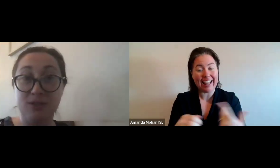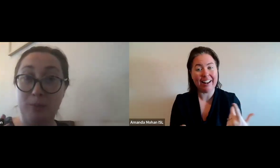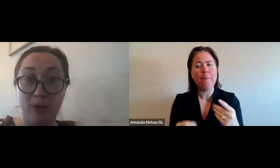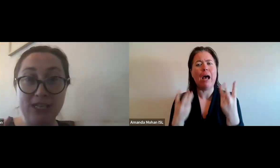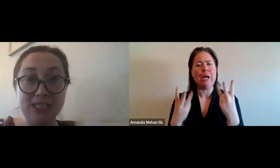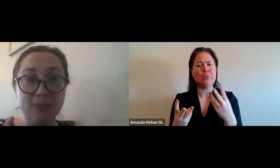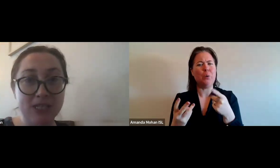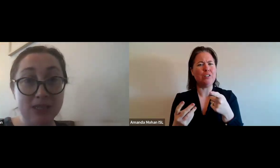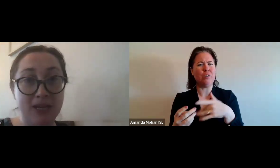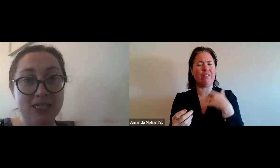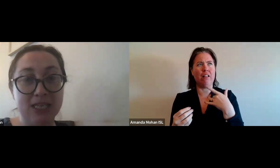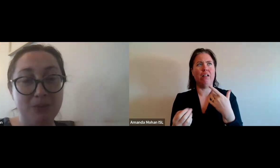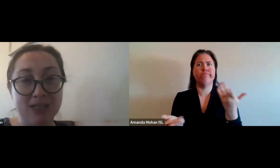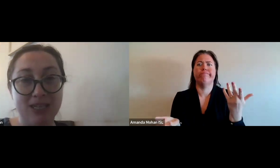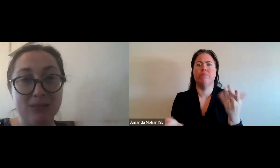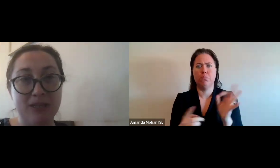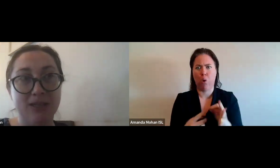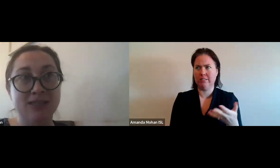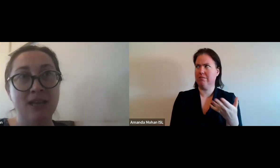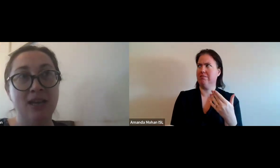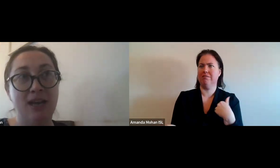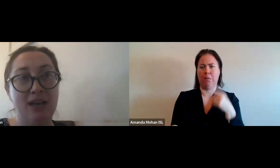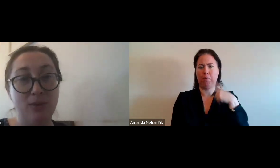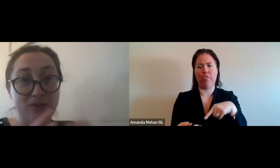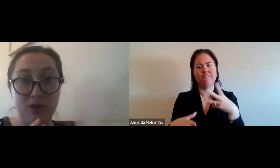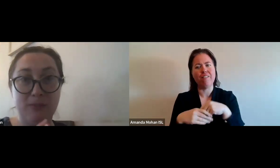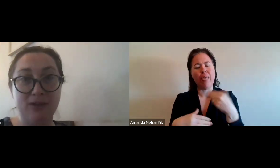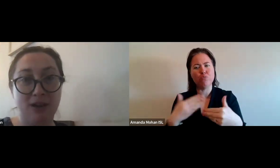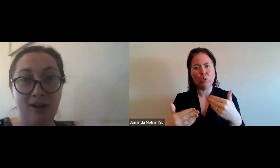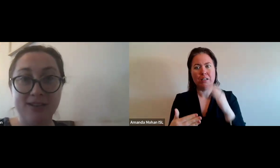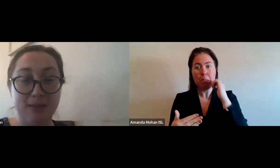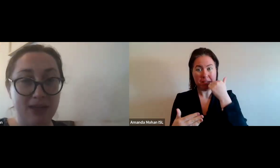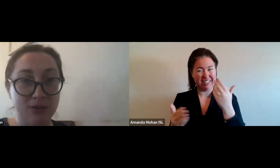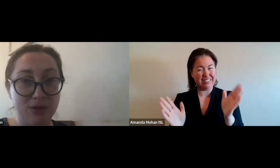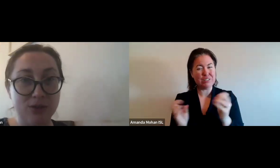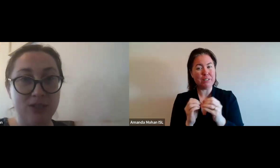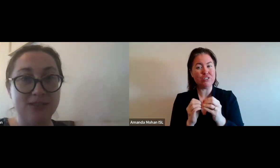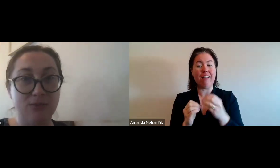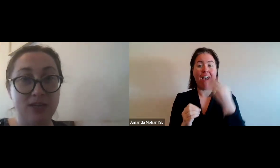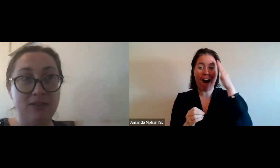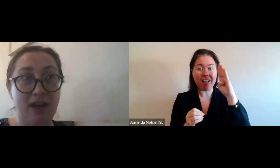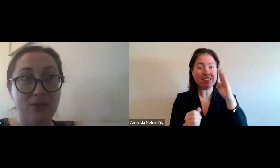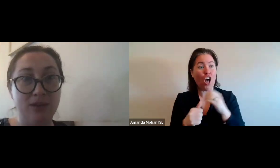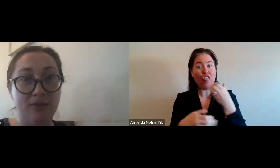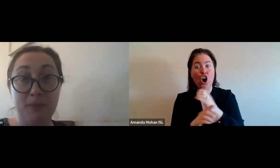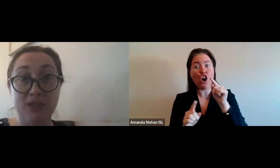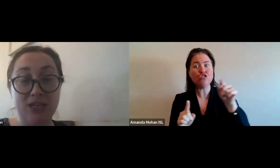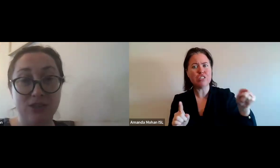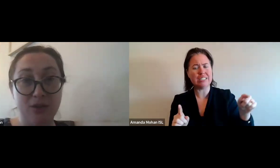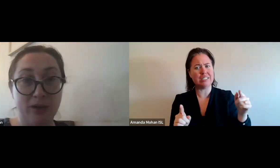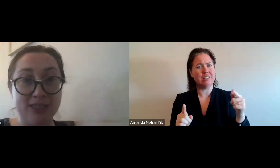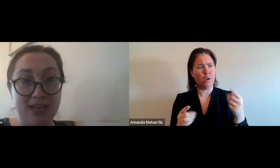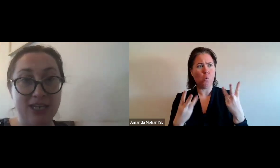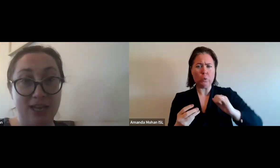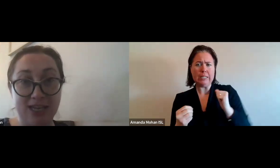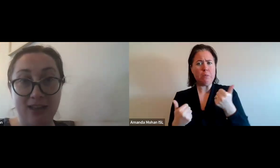that therefore there's no point in participating in the process, because like we've talked about, Ireland and many other countries really value their